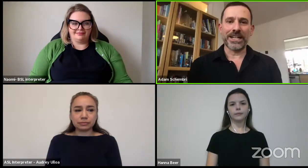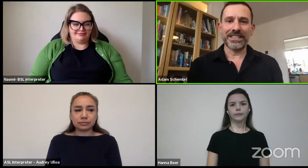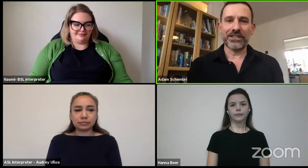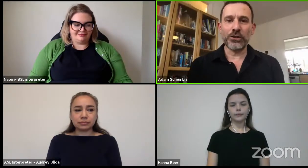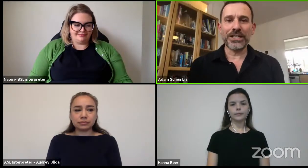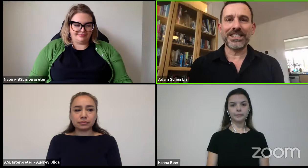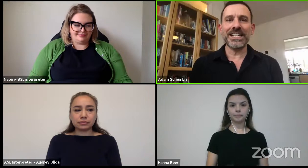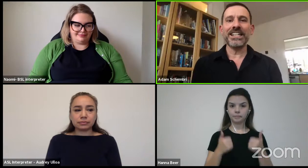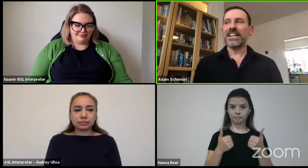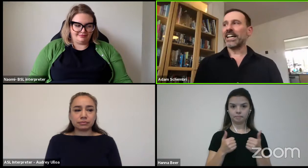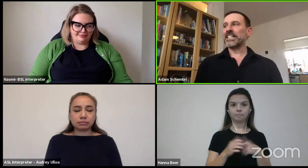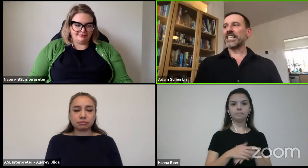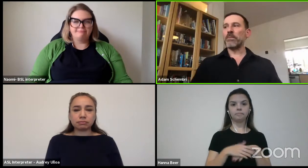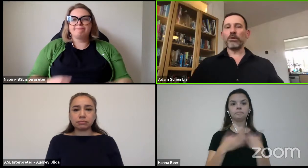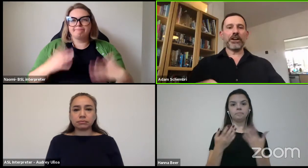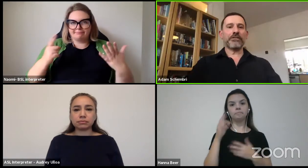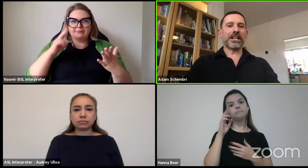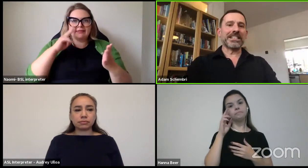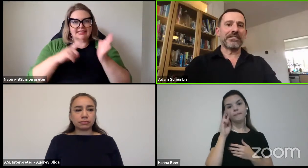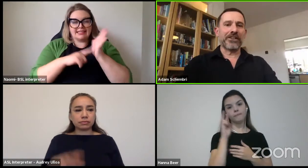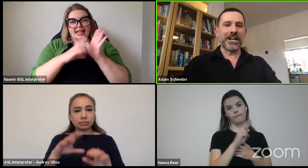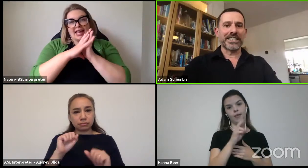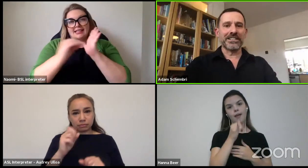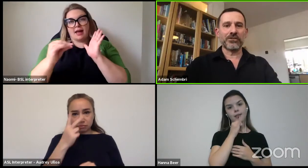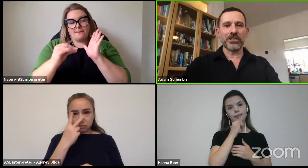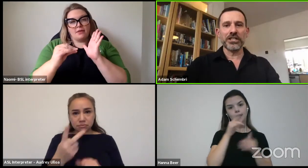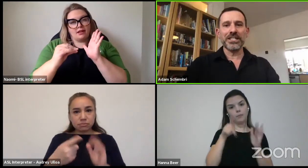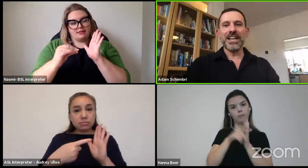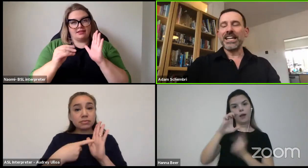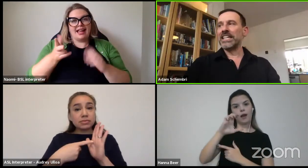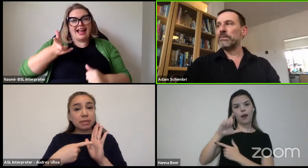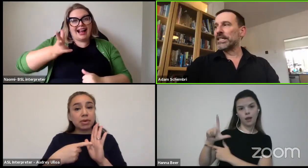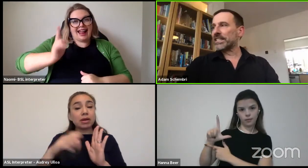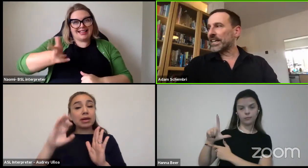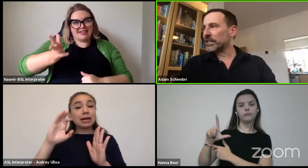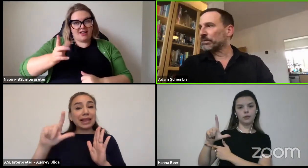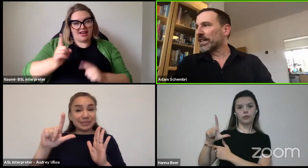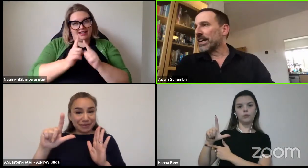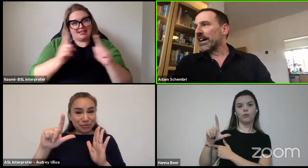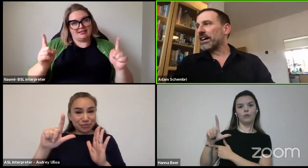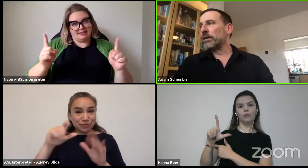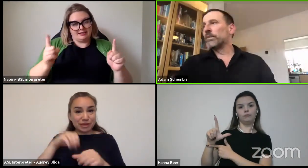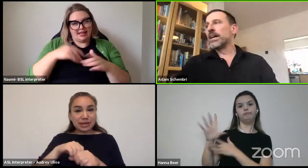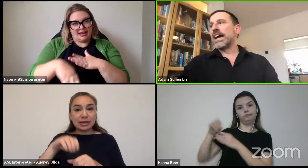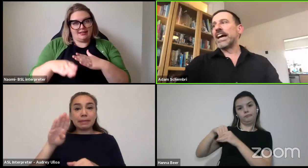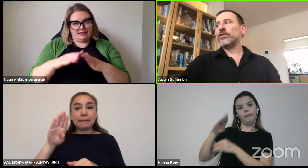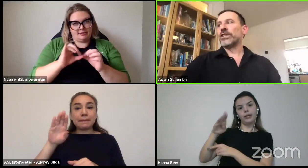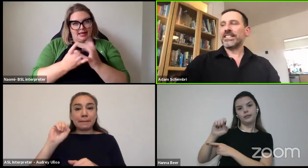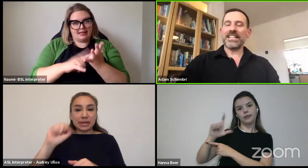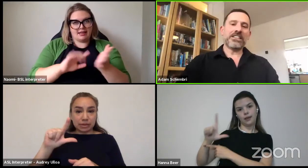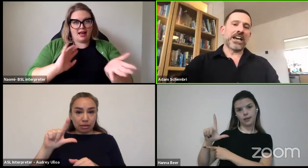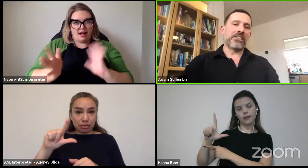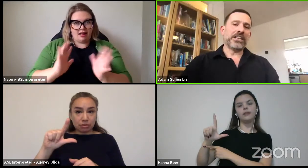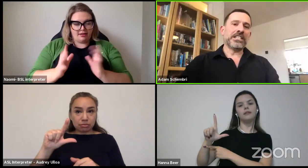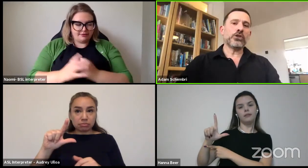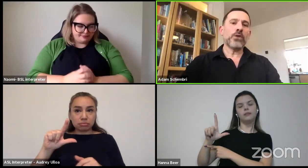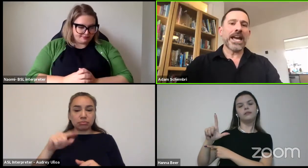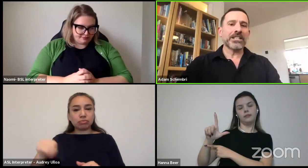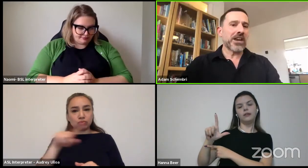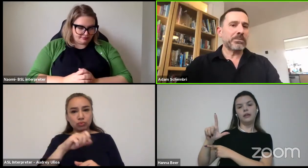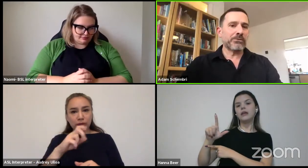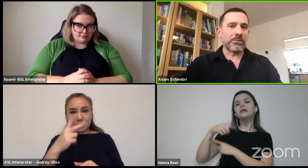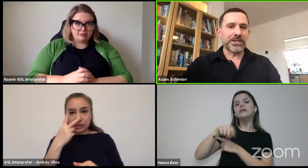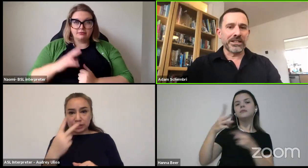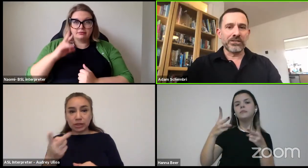Great. So you can see an example there of a classifier construction in BSL. And you can see that the two